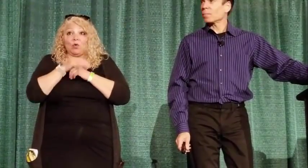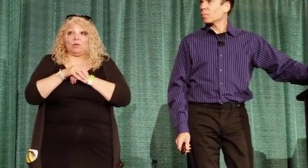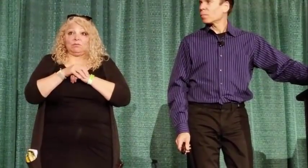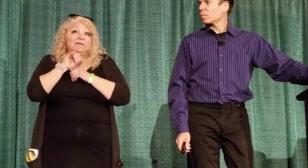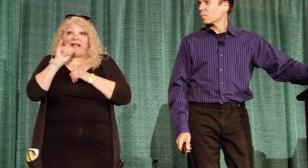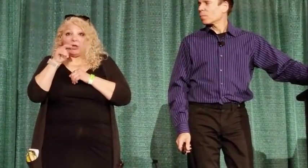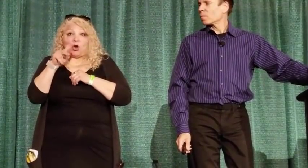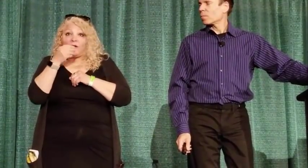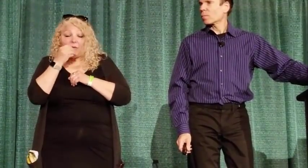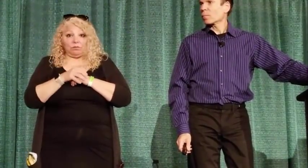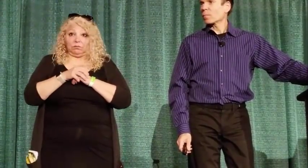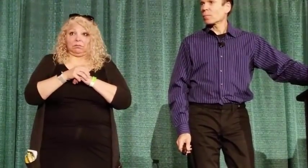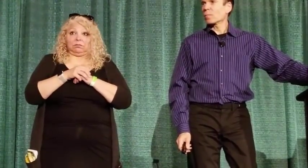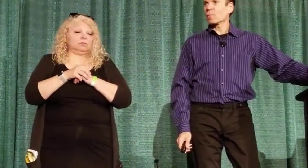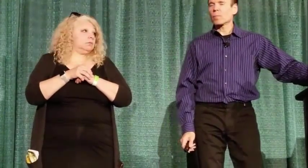Okay?